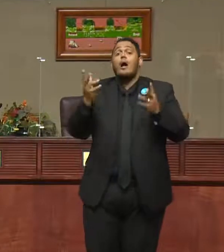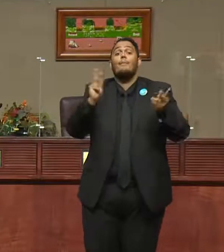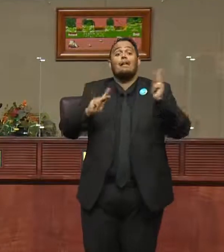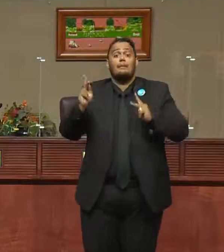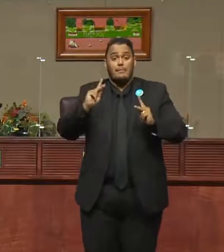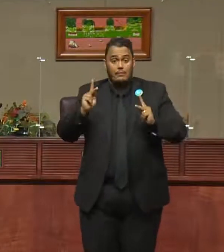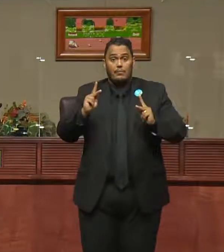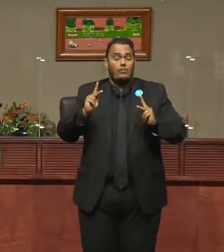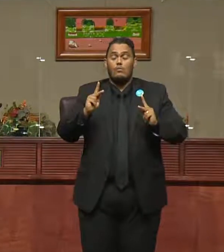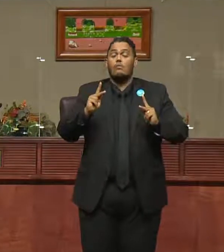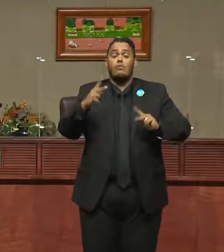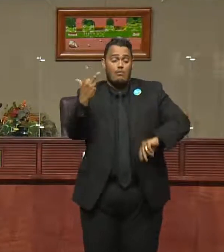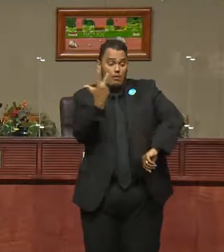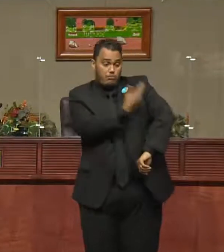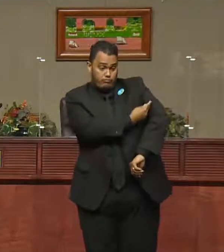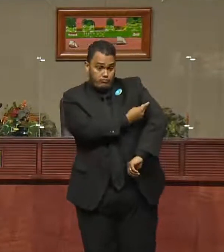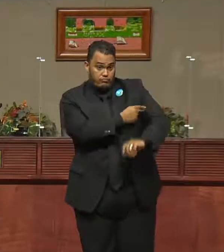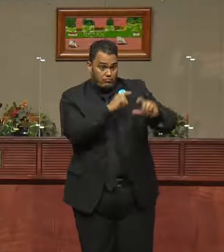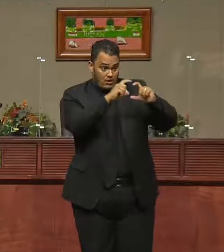county